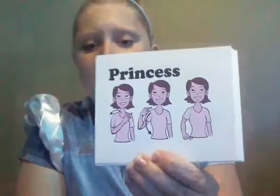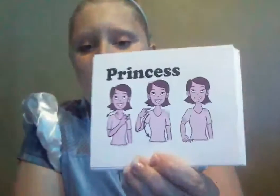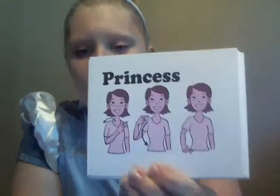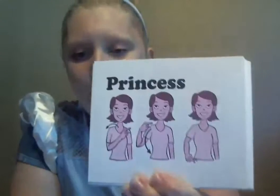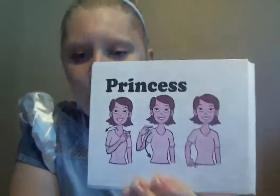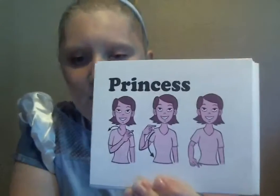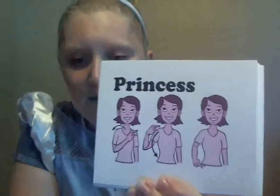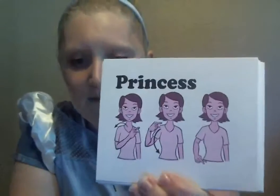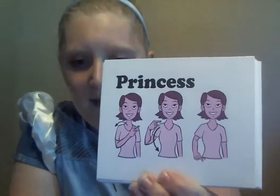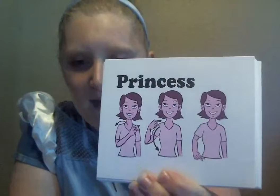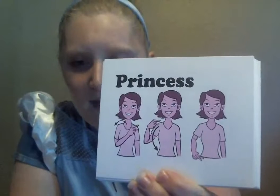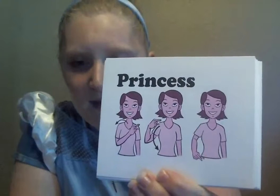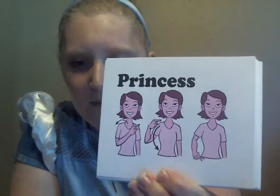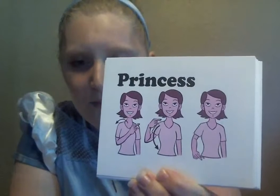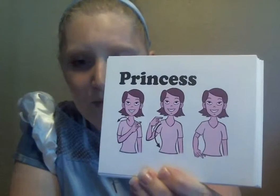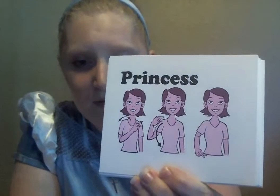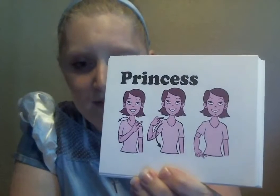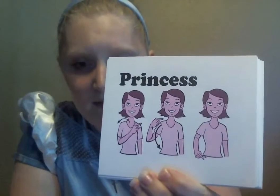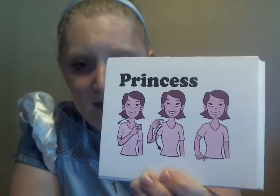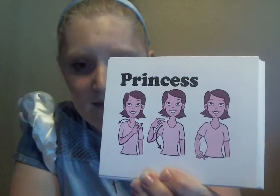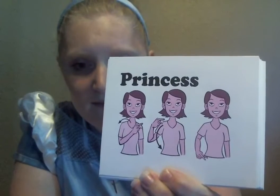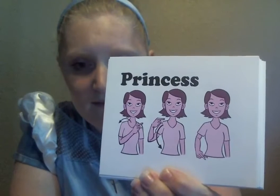So, for the sign princess,